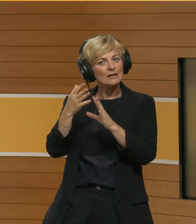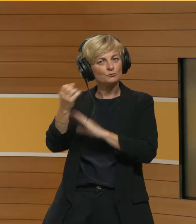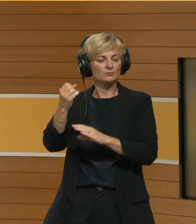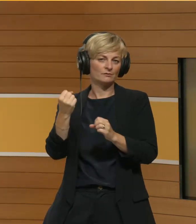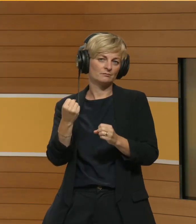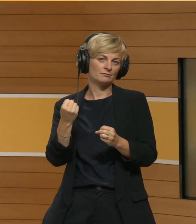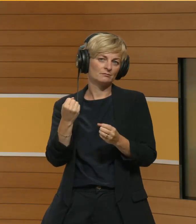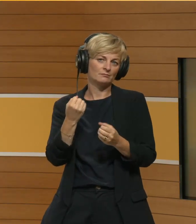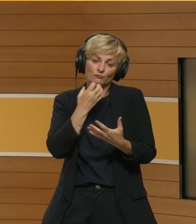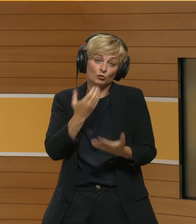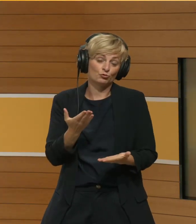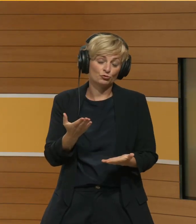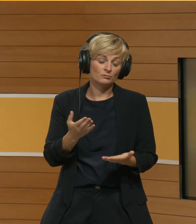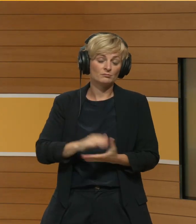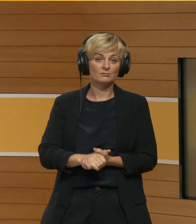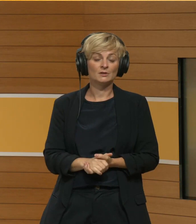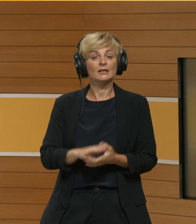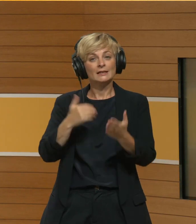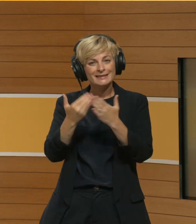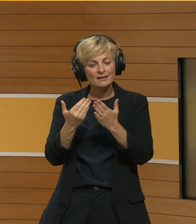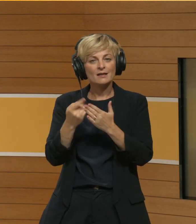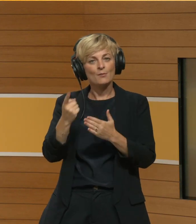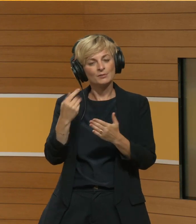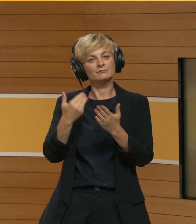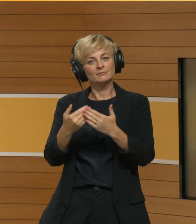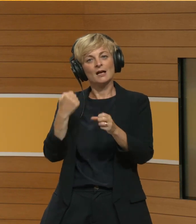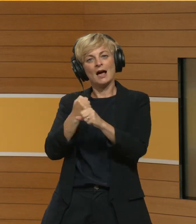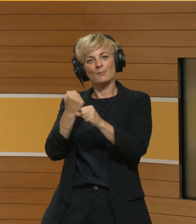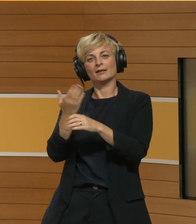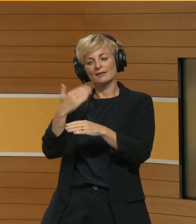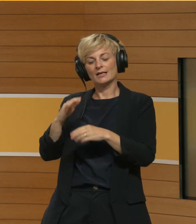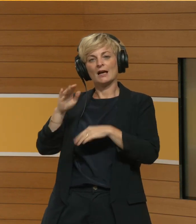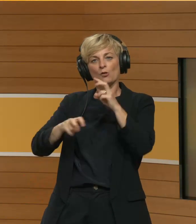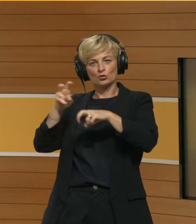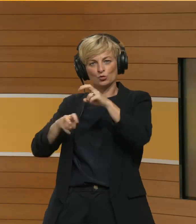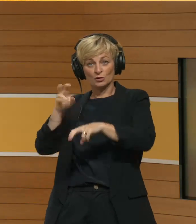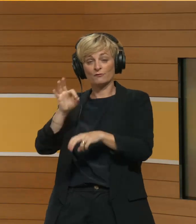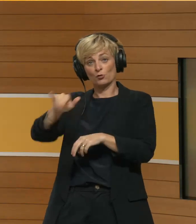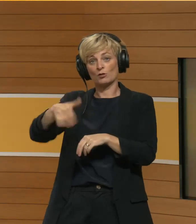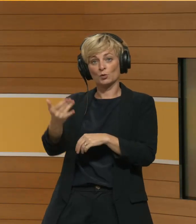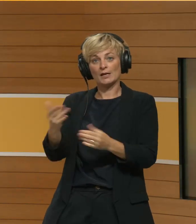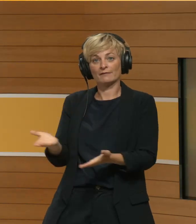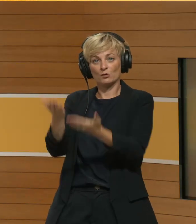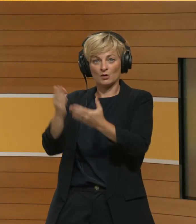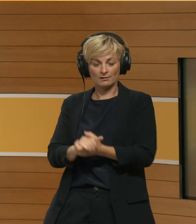going forward. Yeah, just to get a better idea, how big are your teams, more or less?